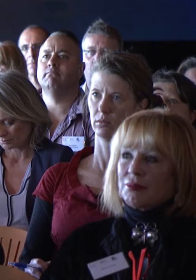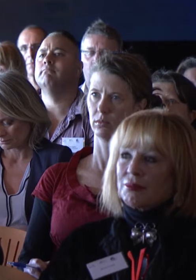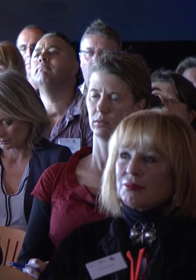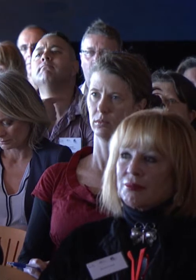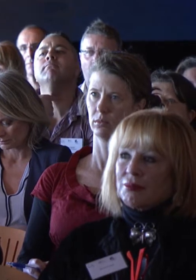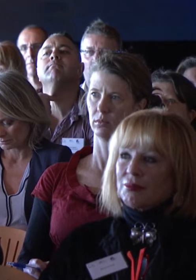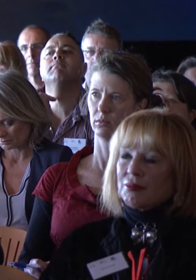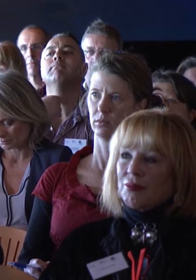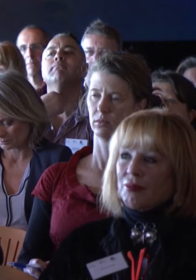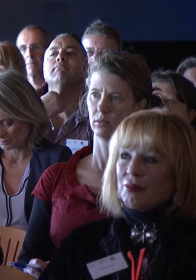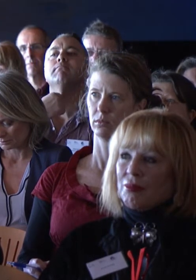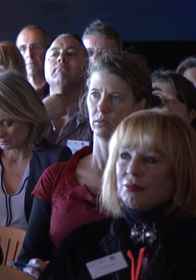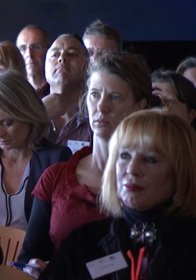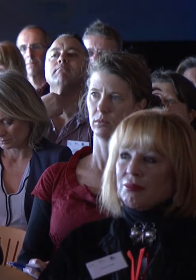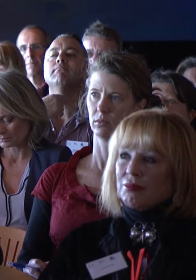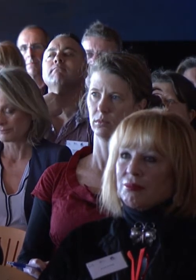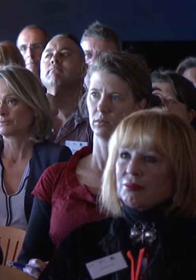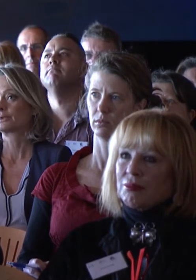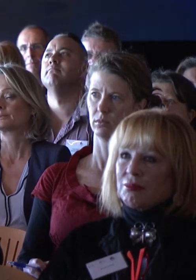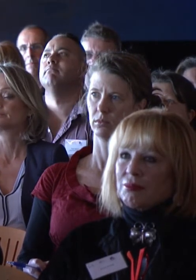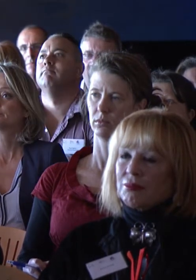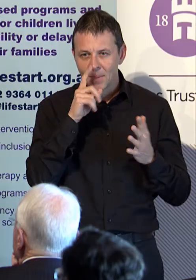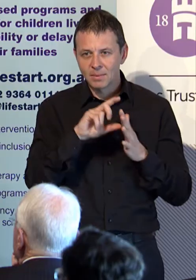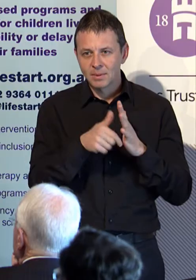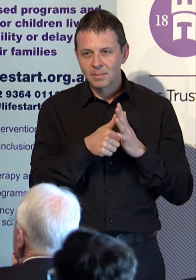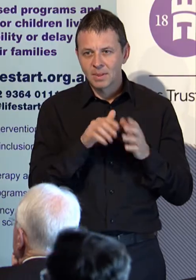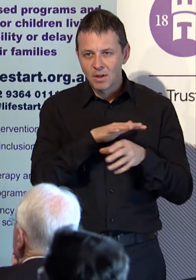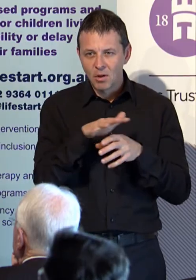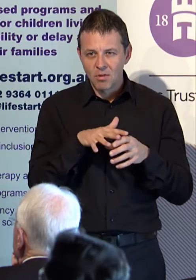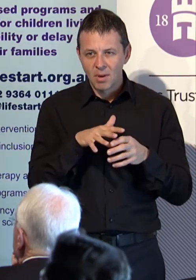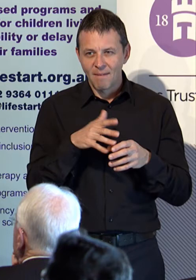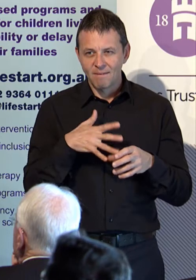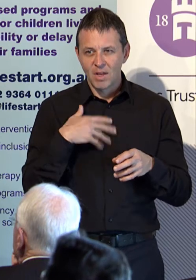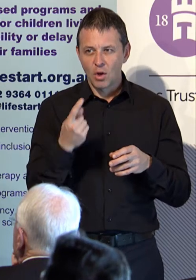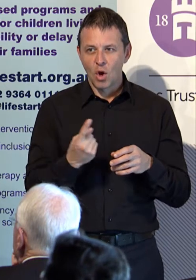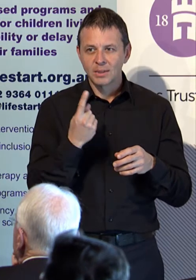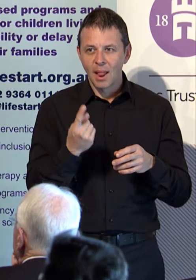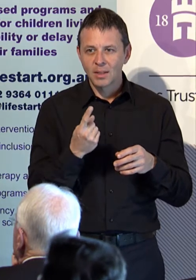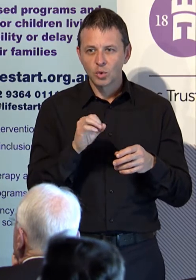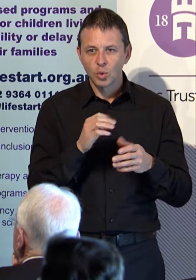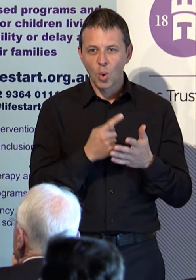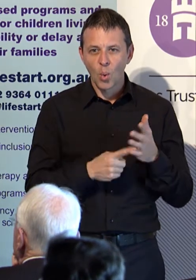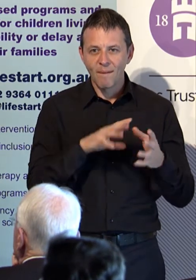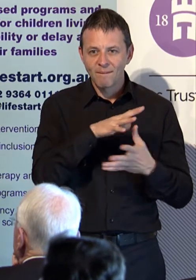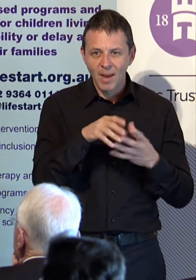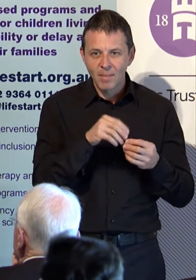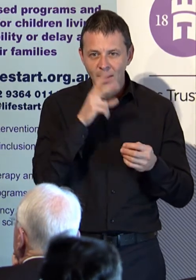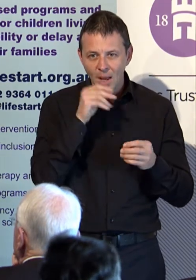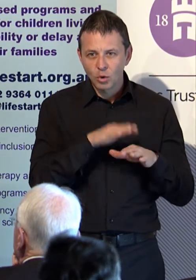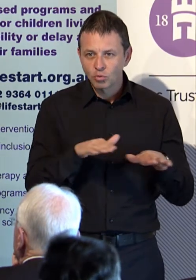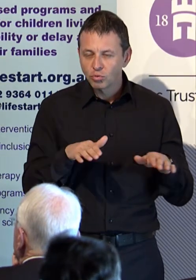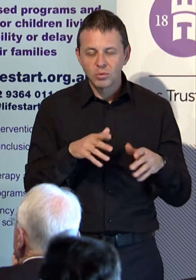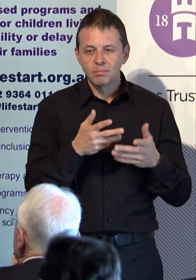in the disability community are isolated. It's not just families, it's not just young children, it's many people in our society. Whilst there's